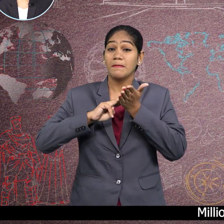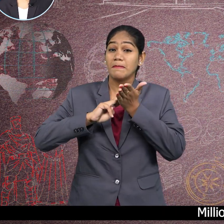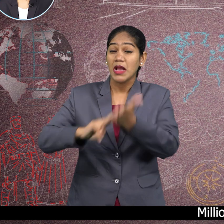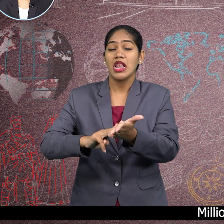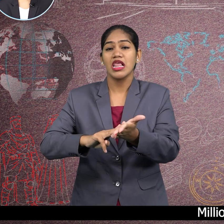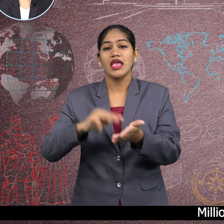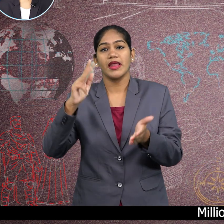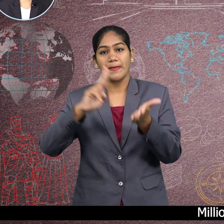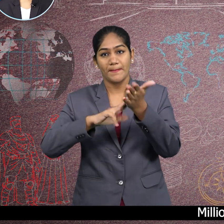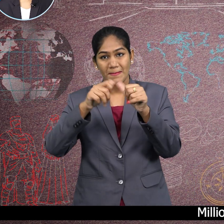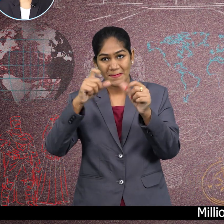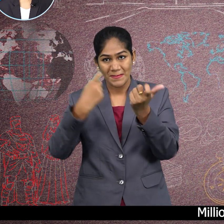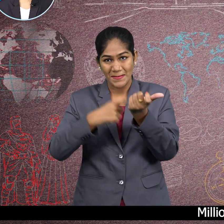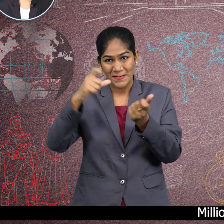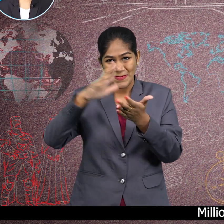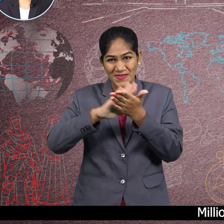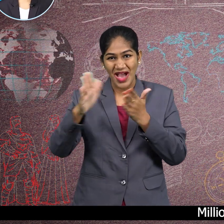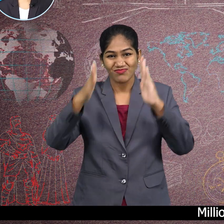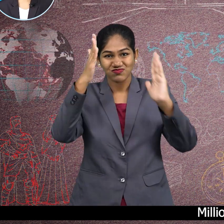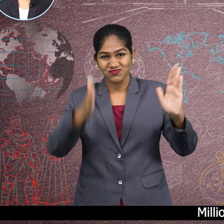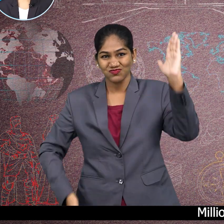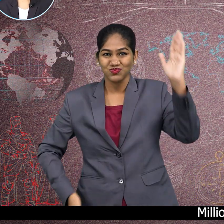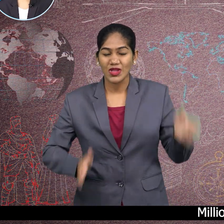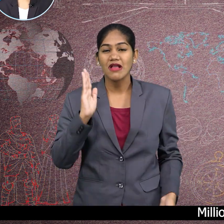Million March,